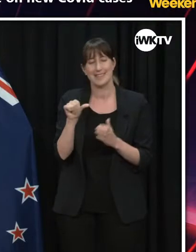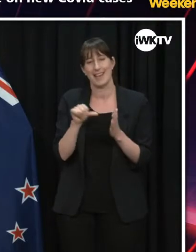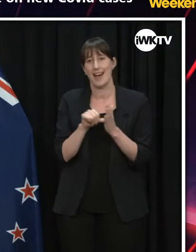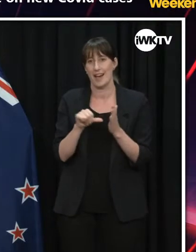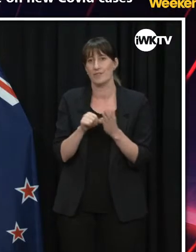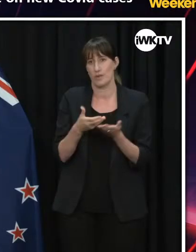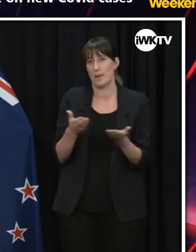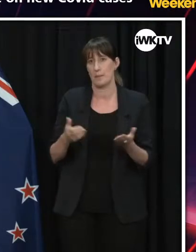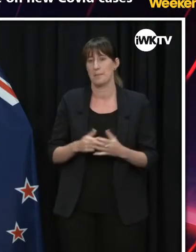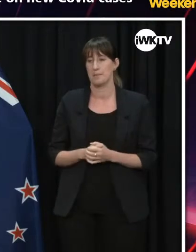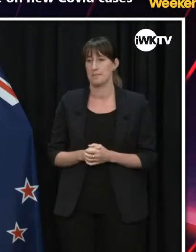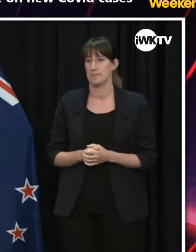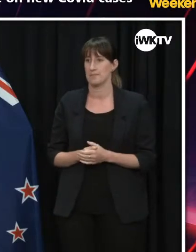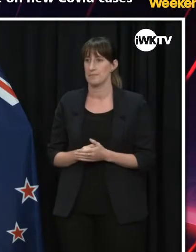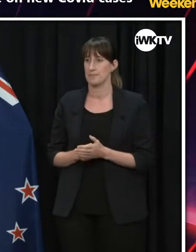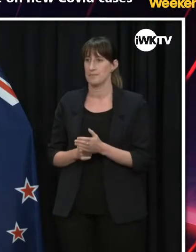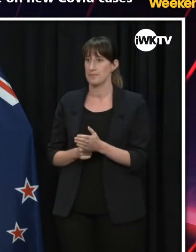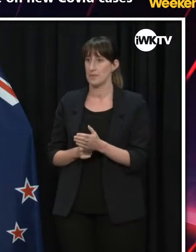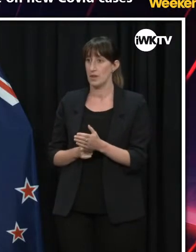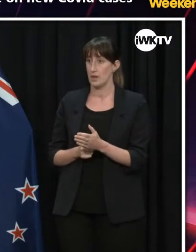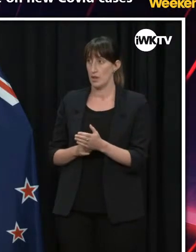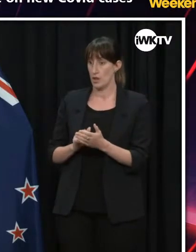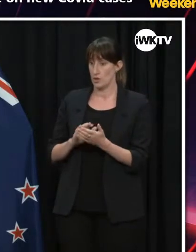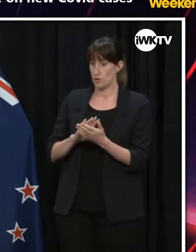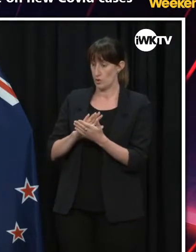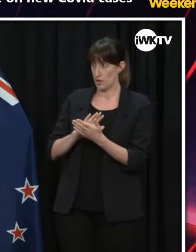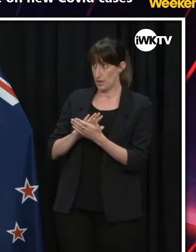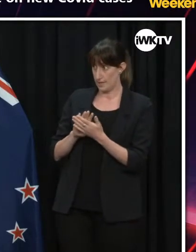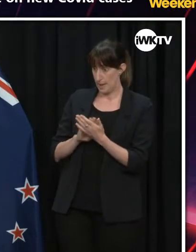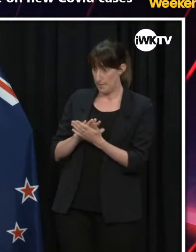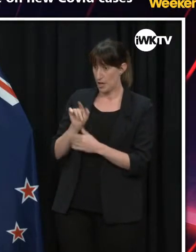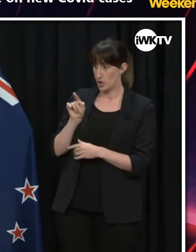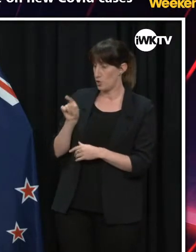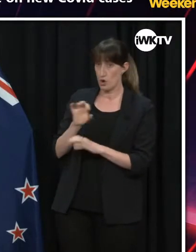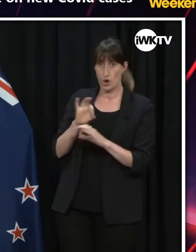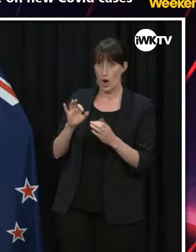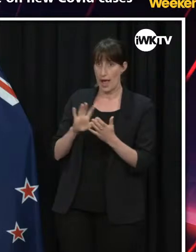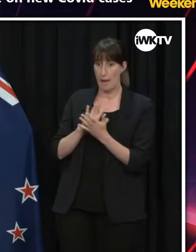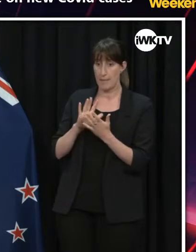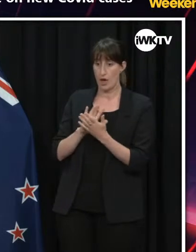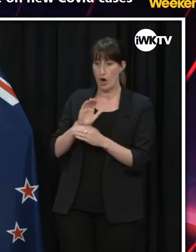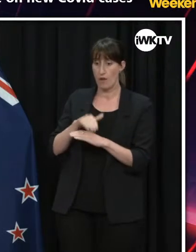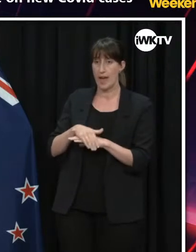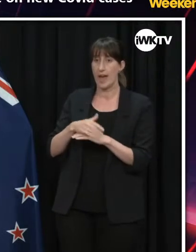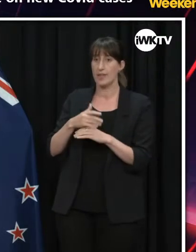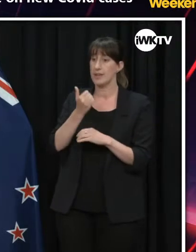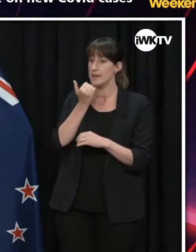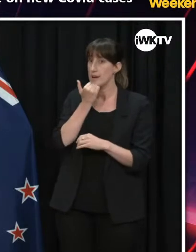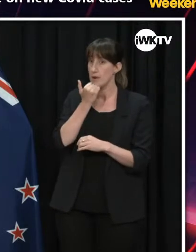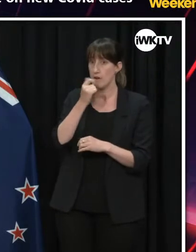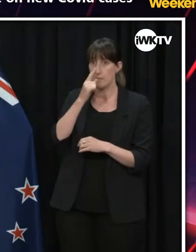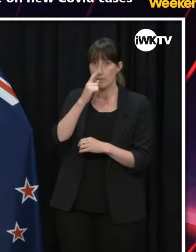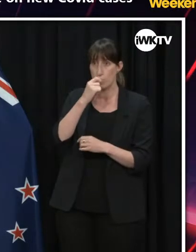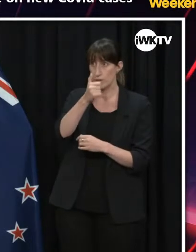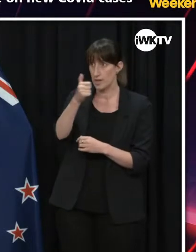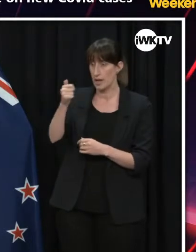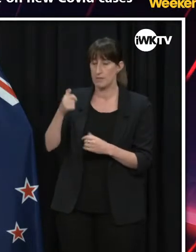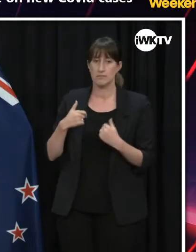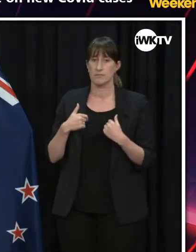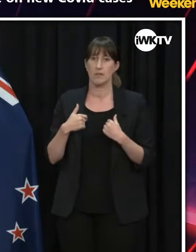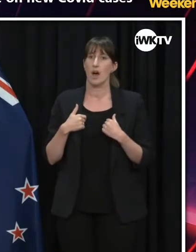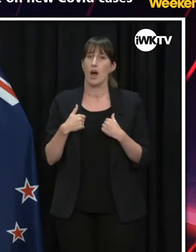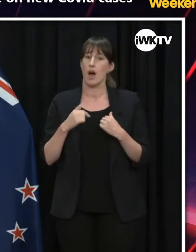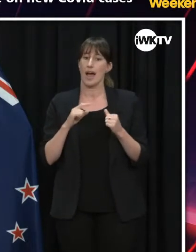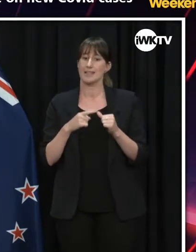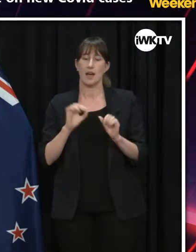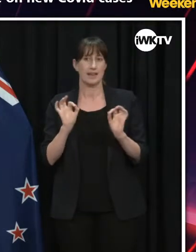them. So, Then that you're not happy with the level of scanning, like overall, not just... I haven't had the numbers in the last 24 hours. What